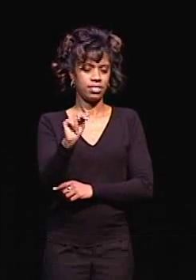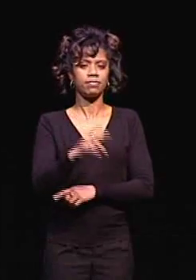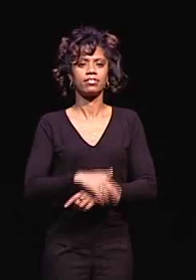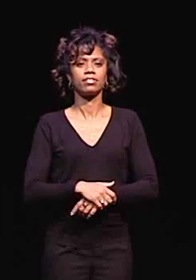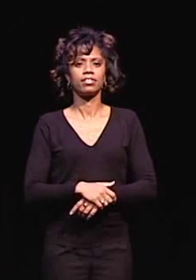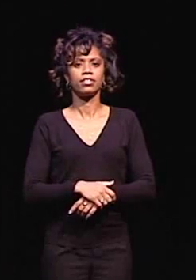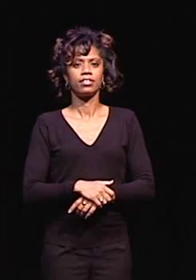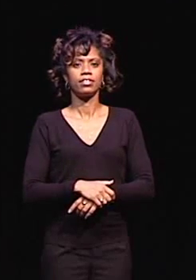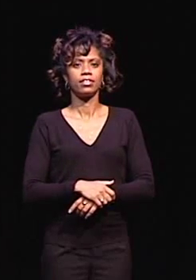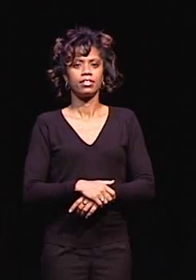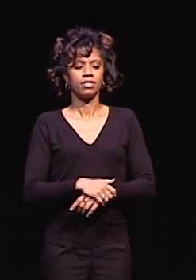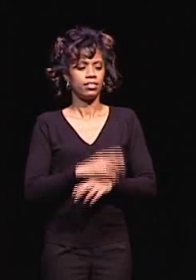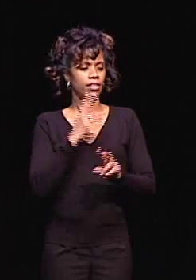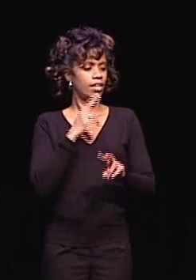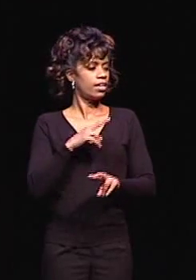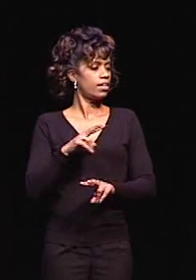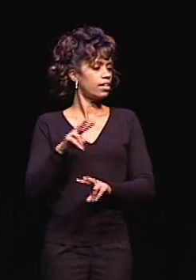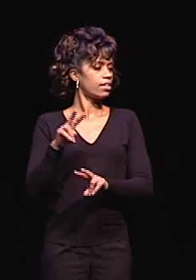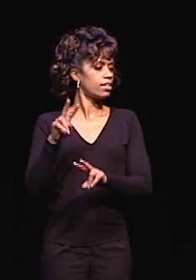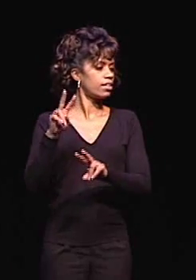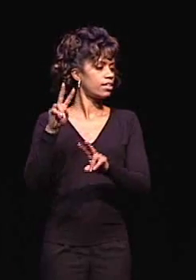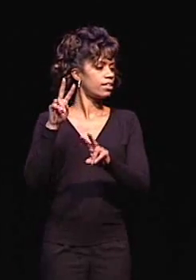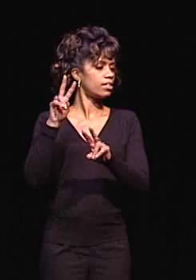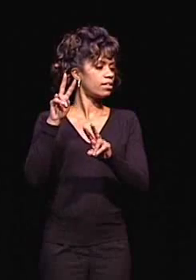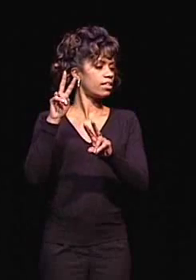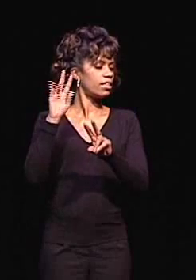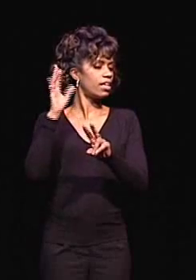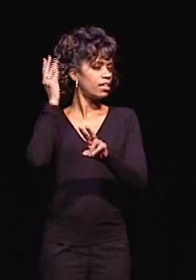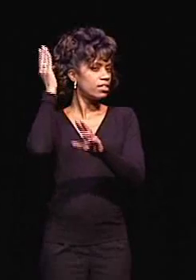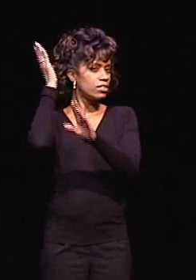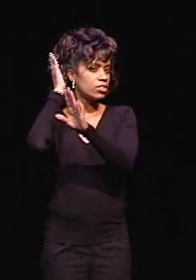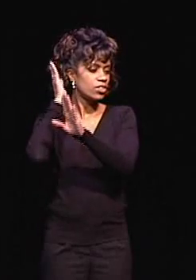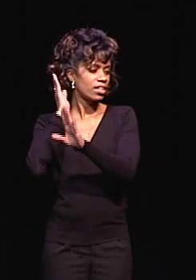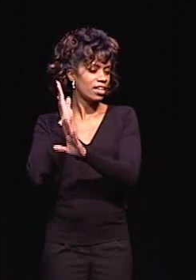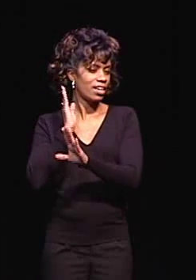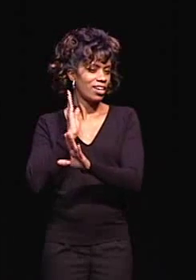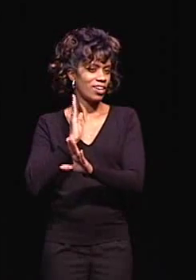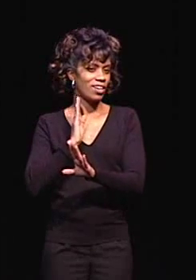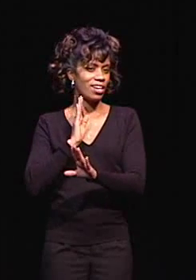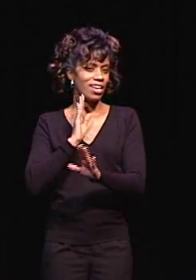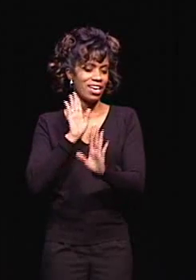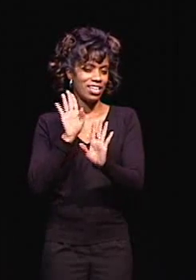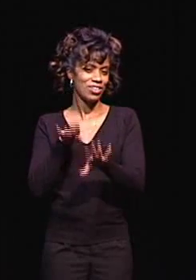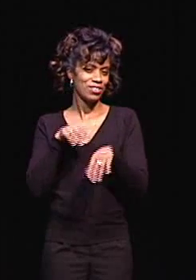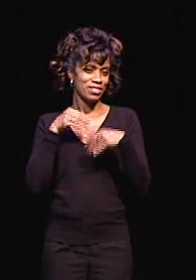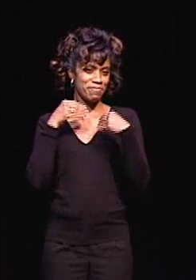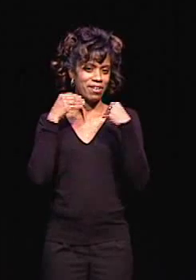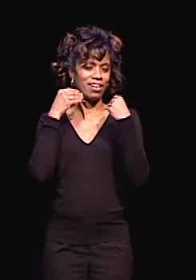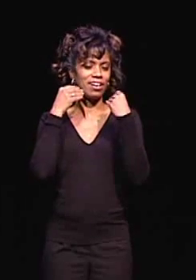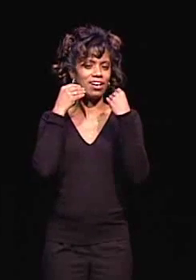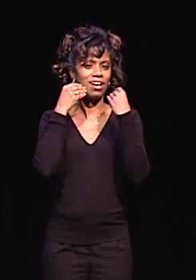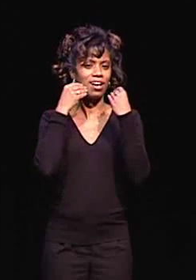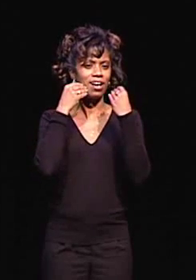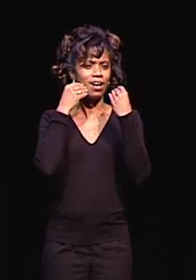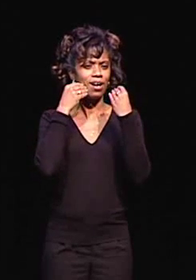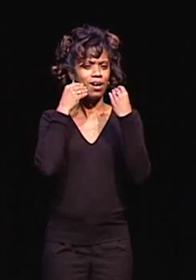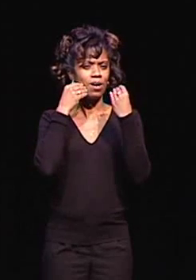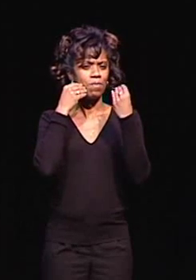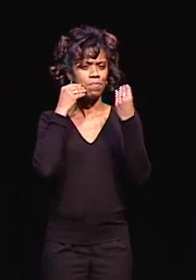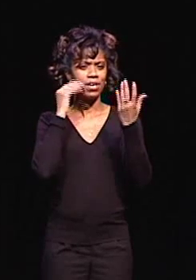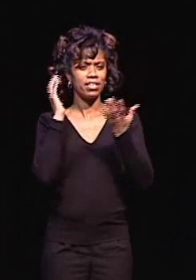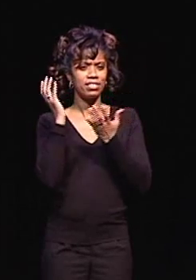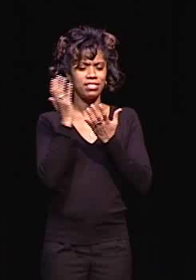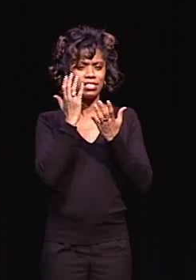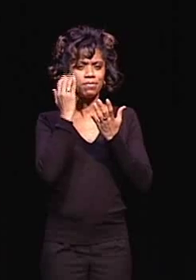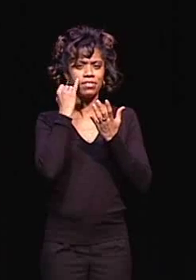I gaze upon her rose-wreath hair and gaze upon her smile. Seems as if you drank